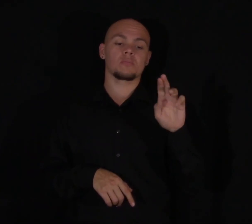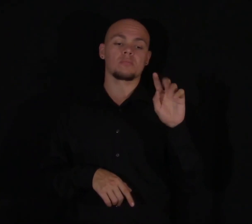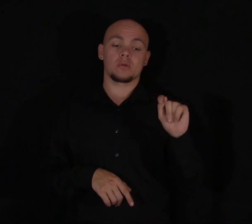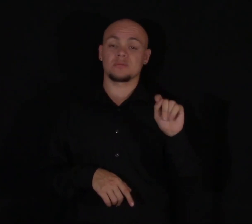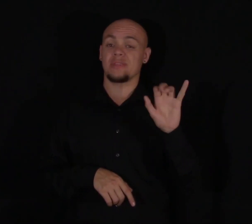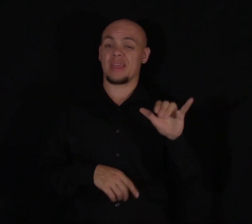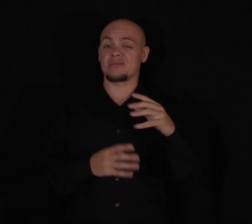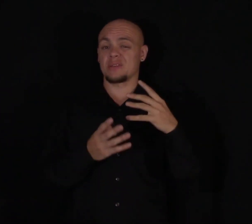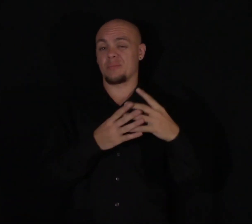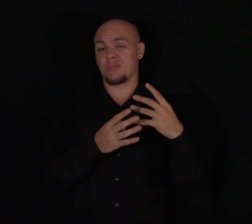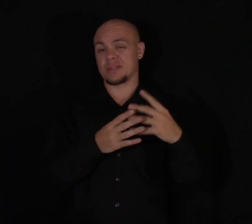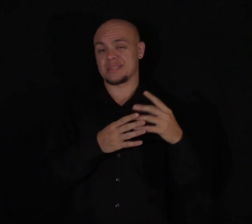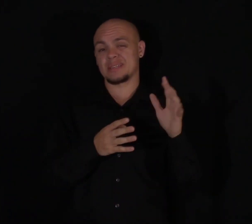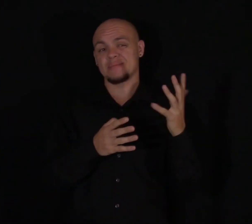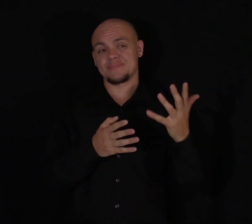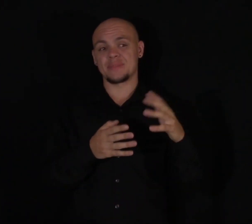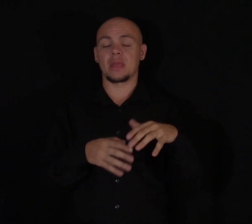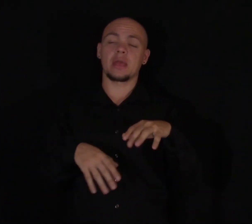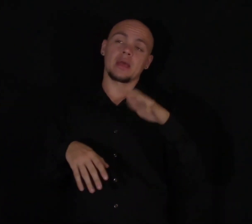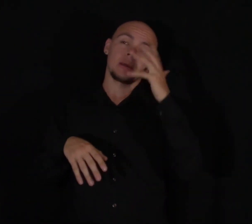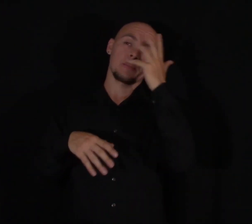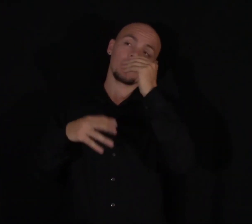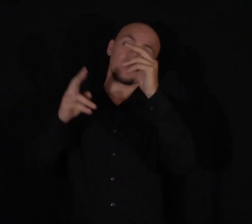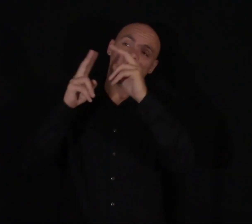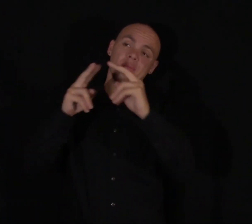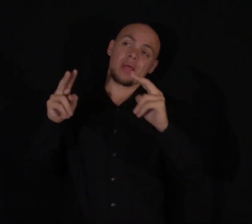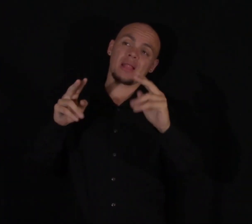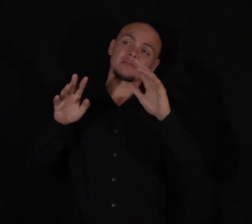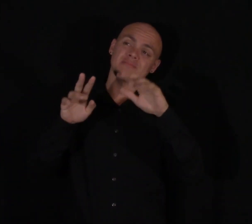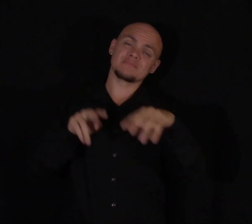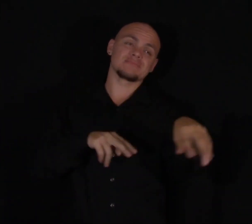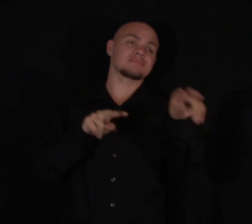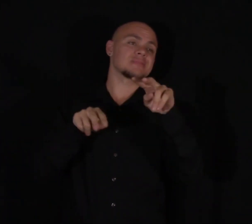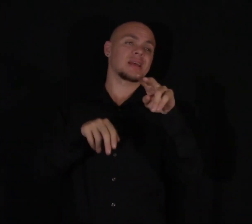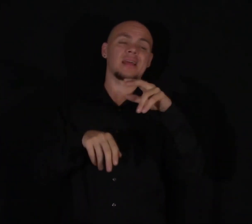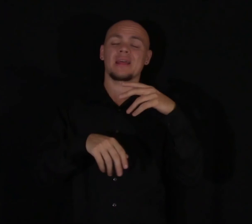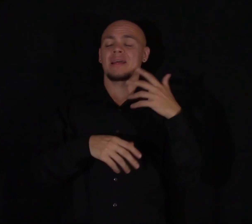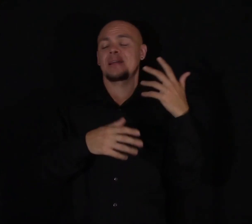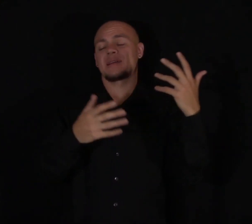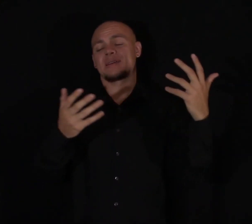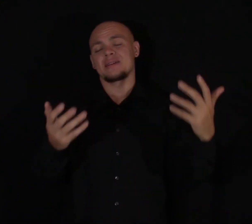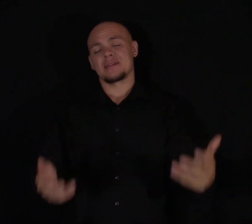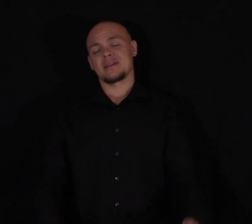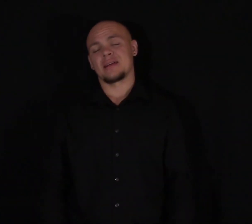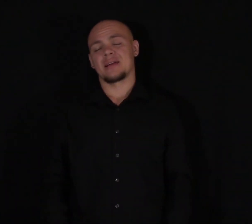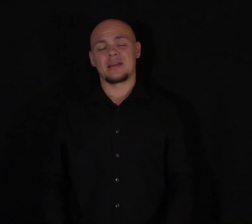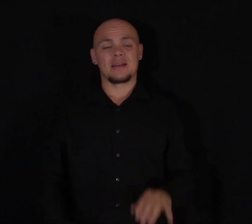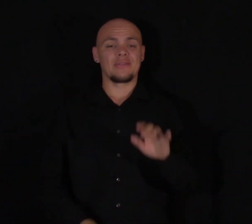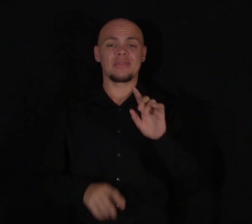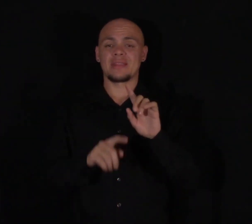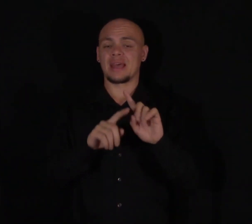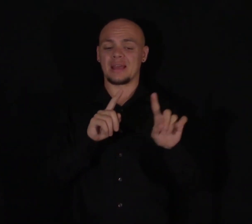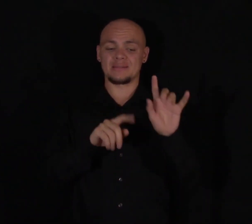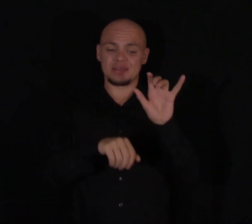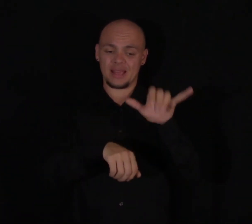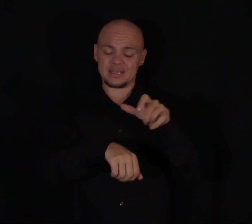the divinest scene in nature, and these fits were seldom interrupted but by paroxysms of anguish